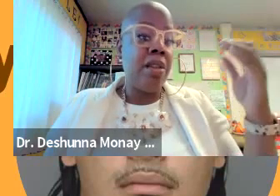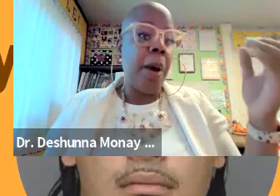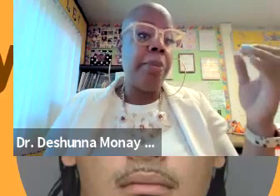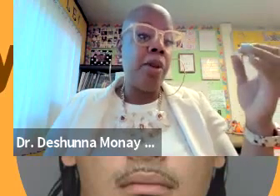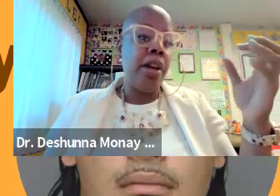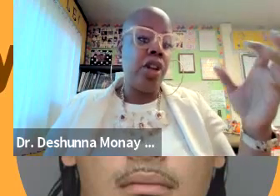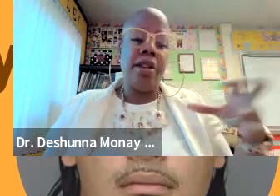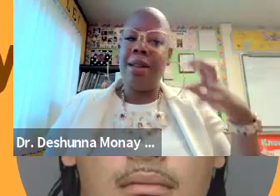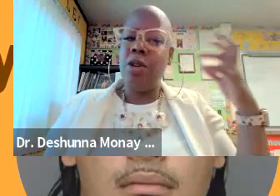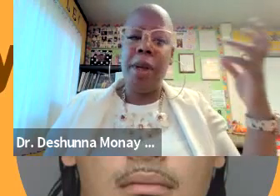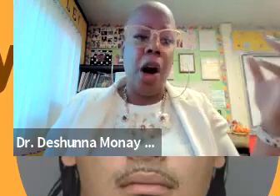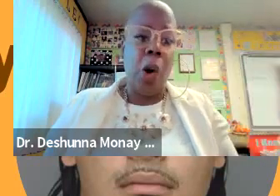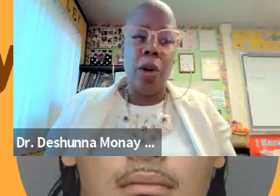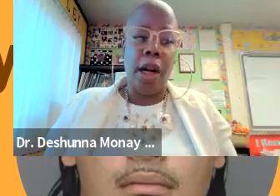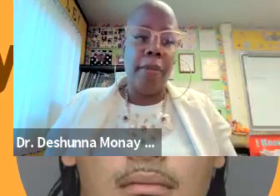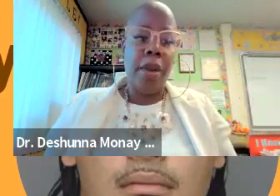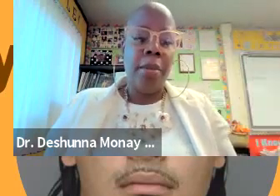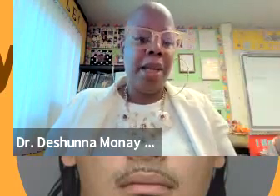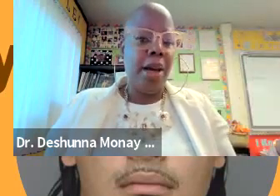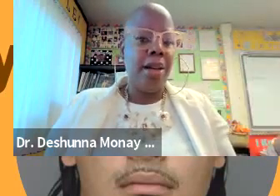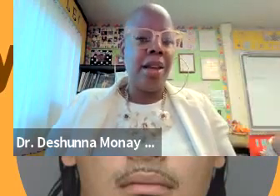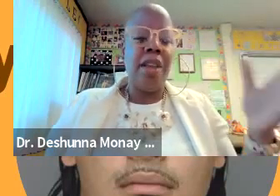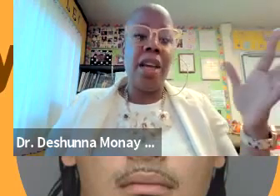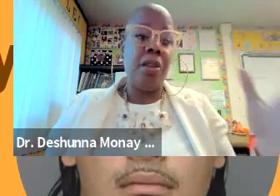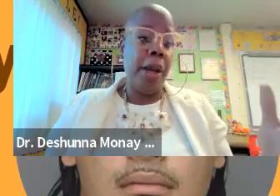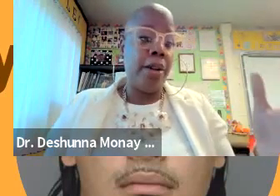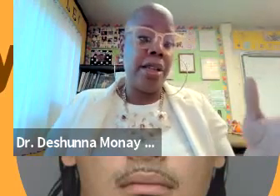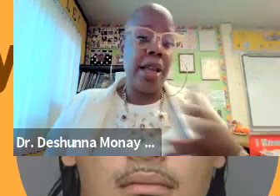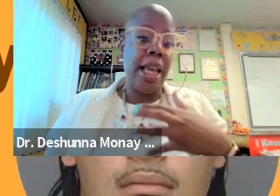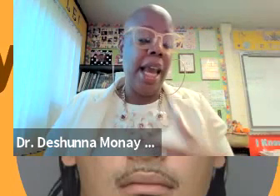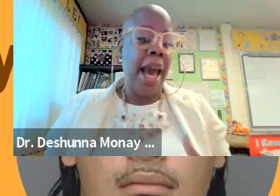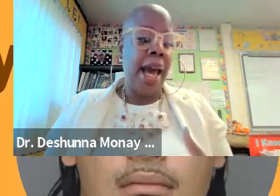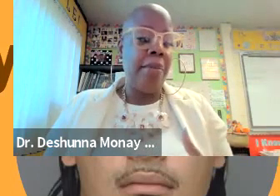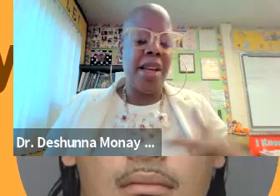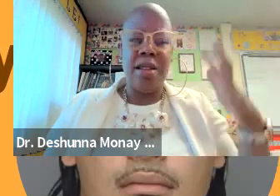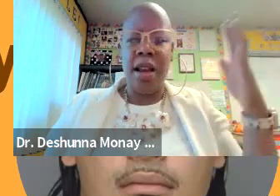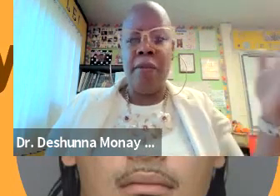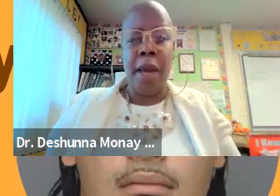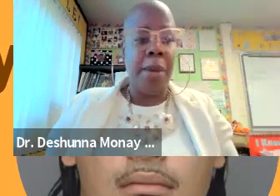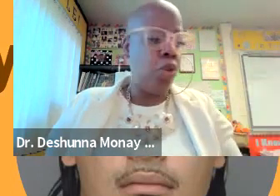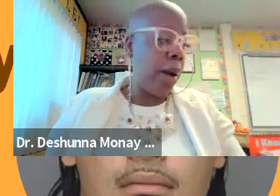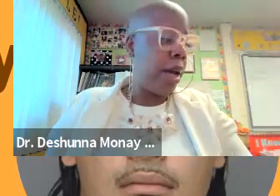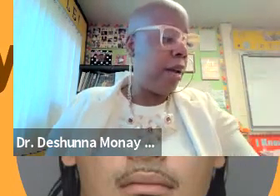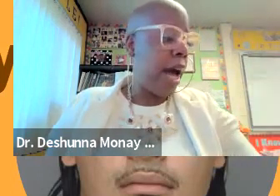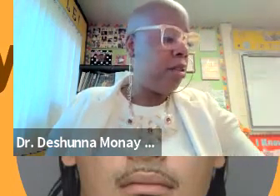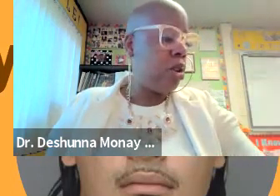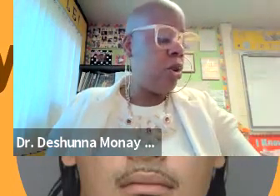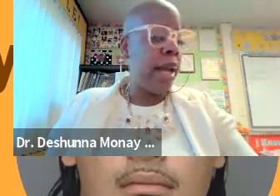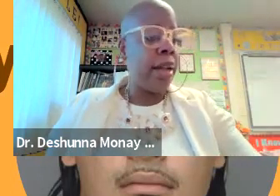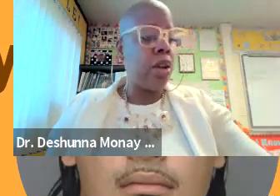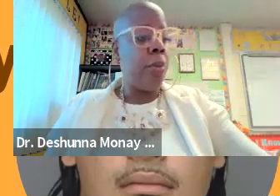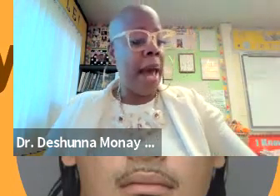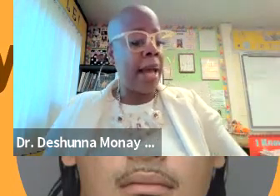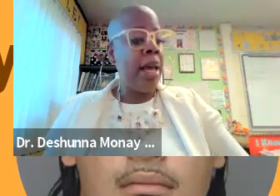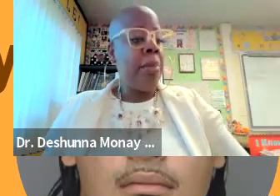Sometimes this population is a little bit older because of the experiences that they had, because they maybe dropped out of high school